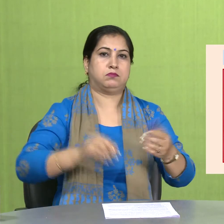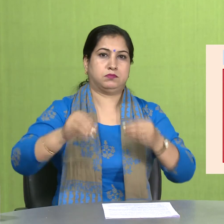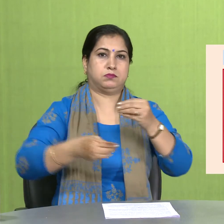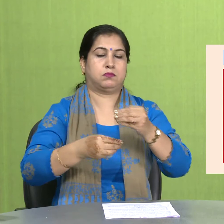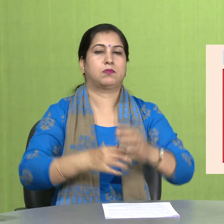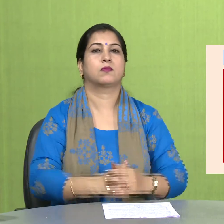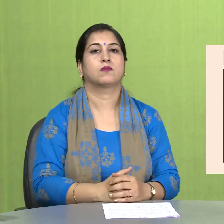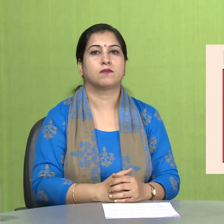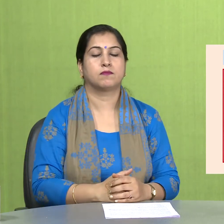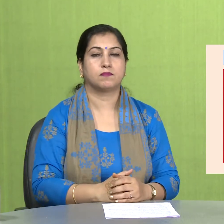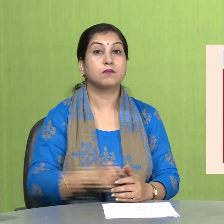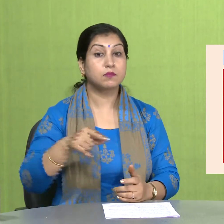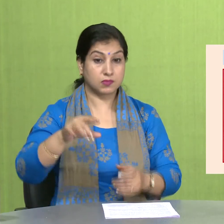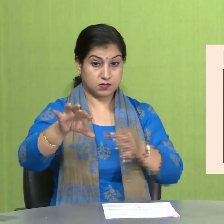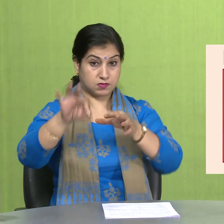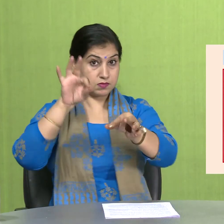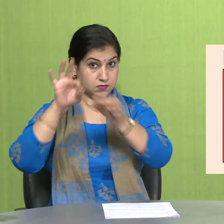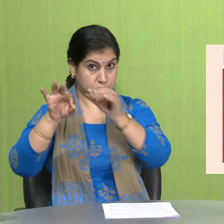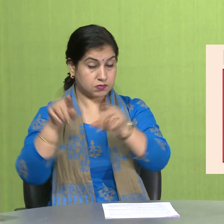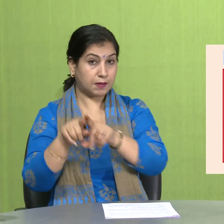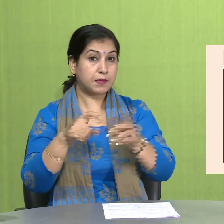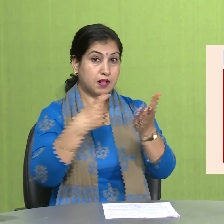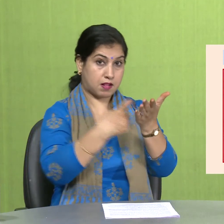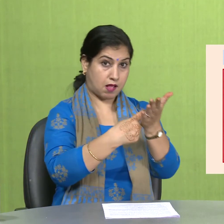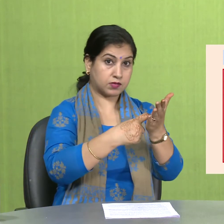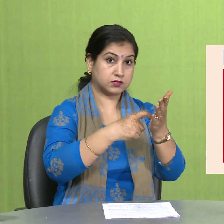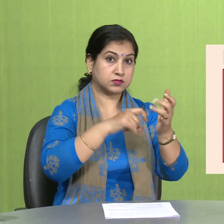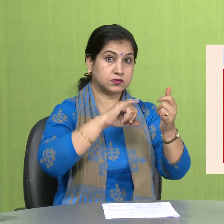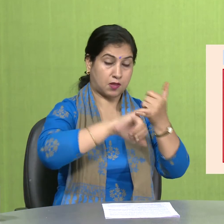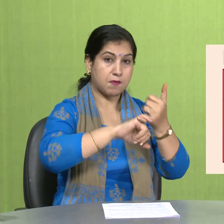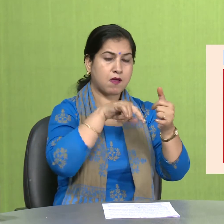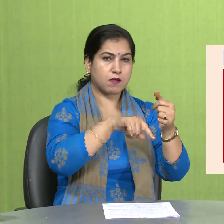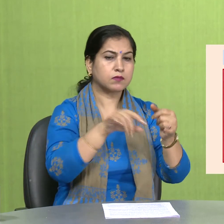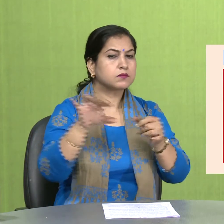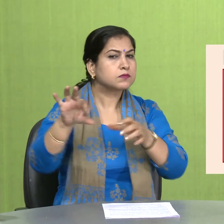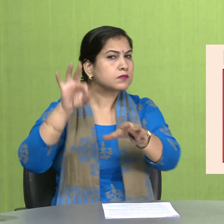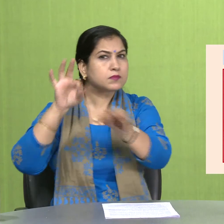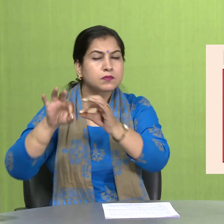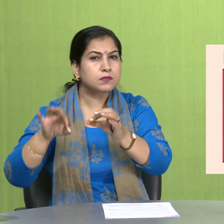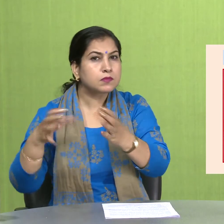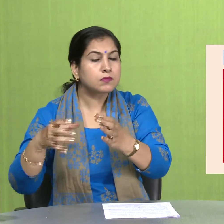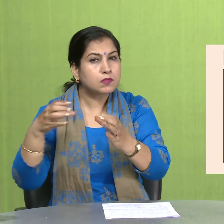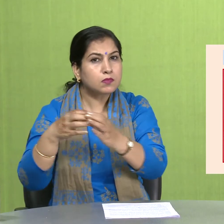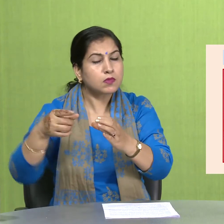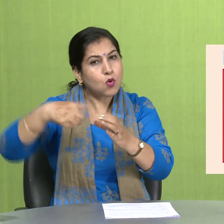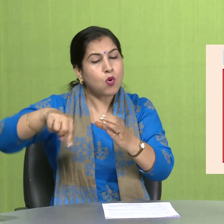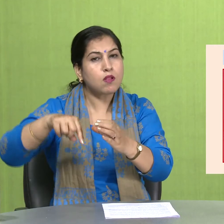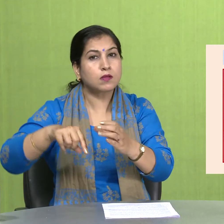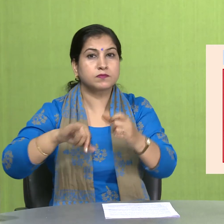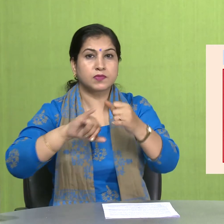While the elected members of the Rajya Sabha are elected by the state legislative